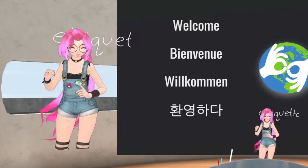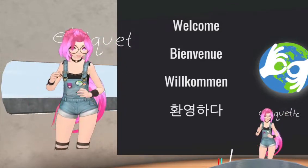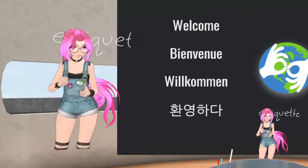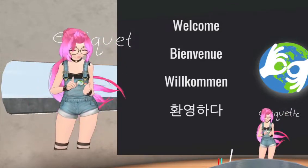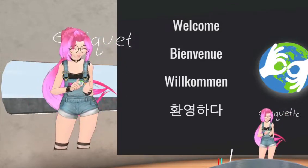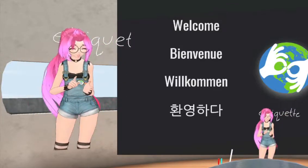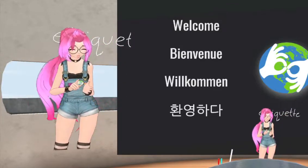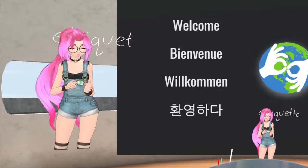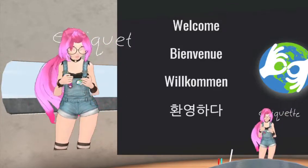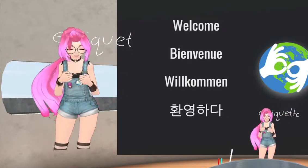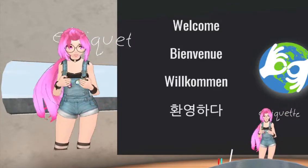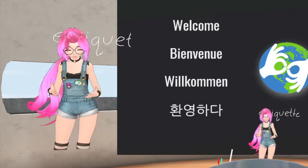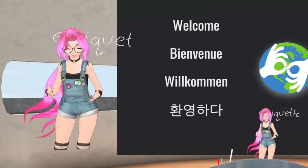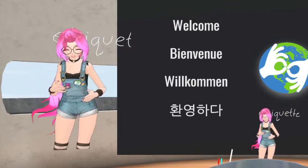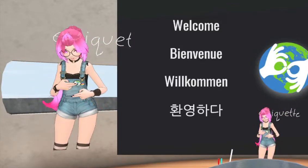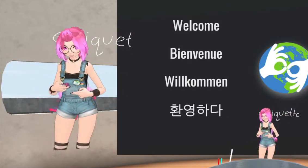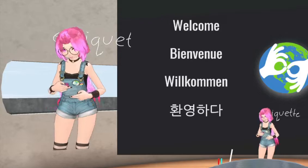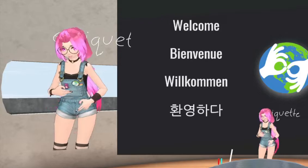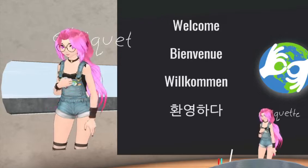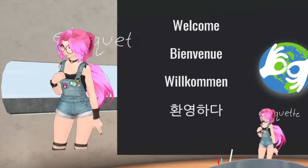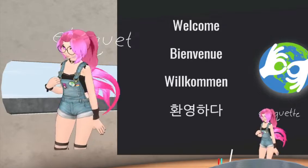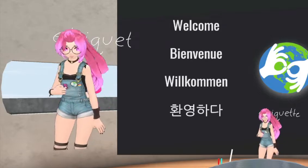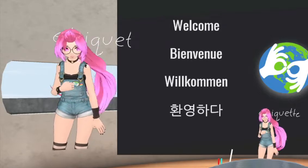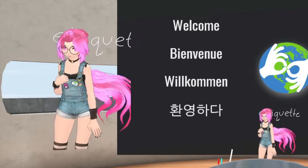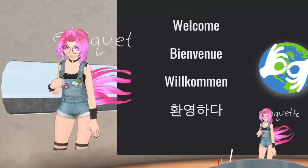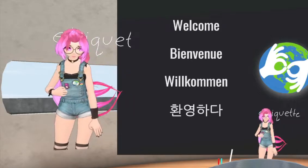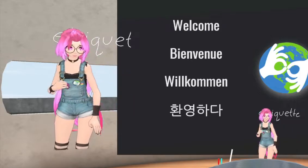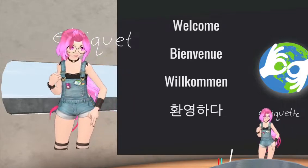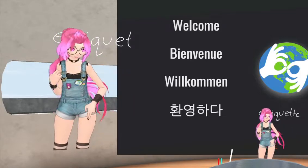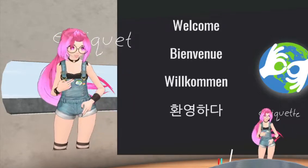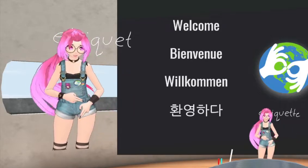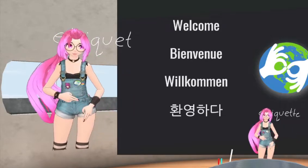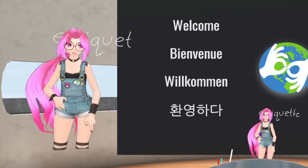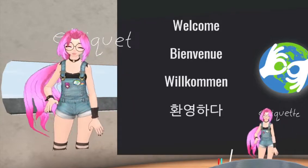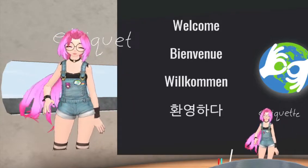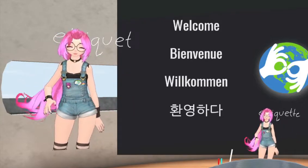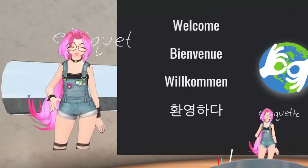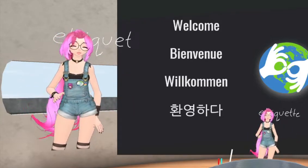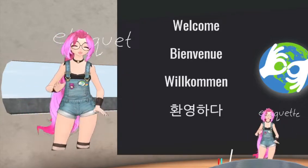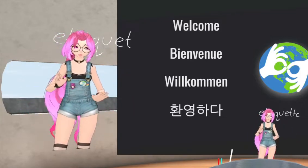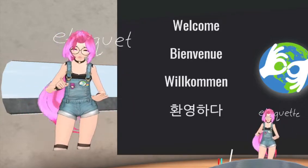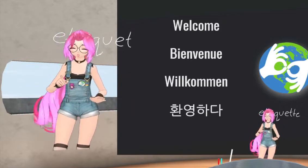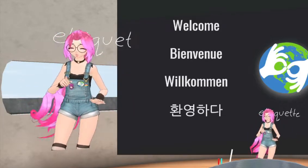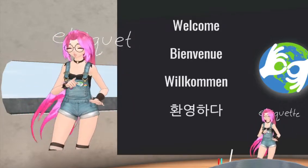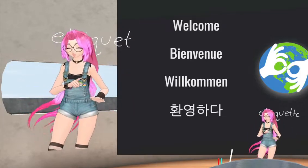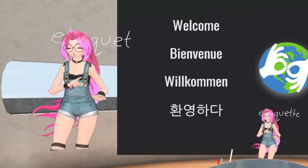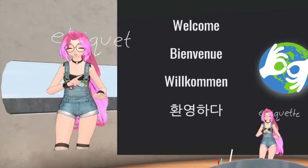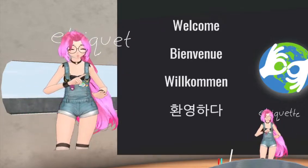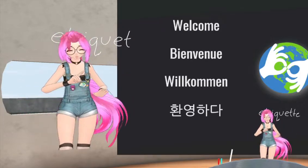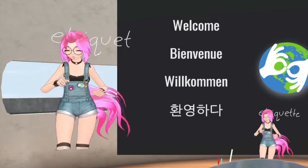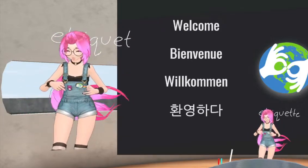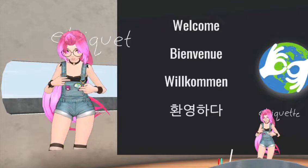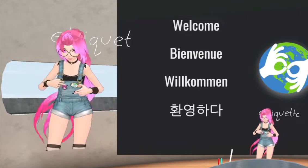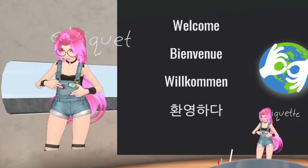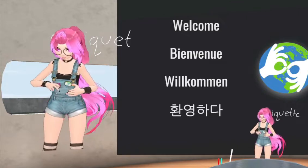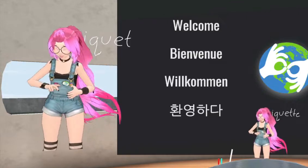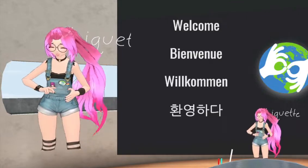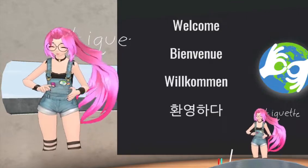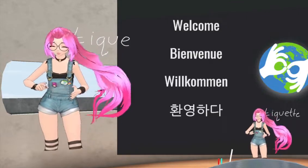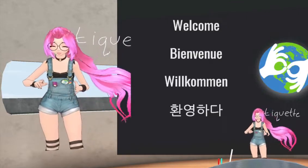isn't nice to watch and just kind of jump over people. So you wouldn't want to just come into somebody's conversation and